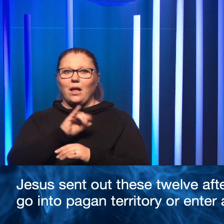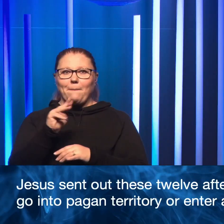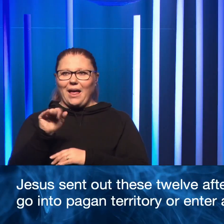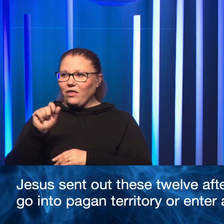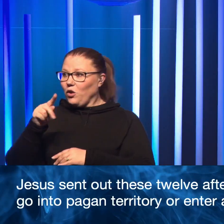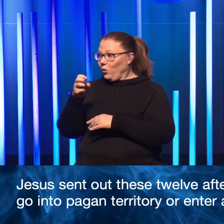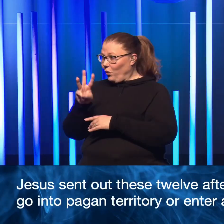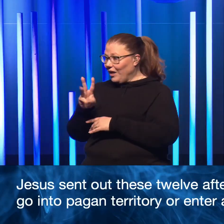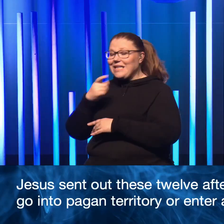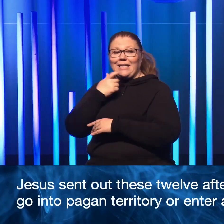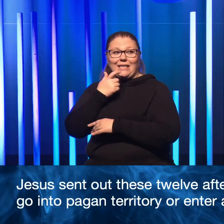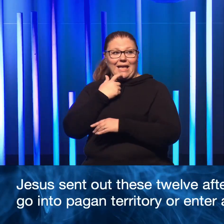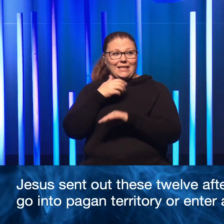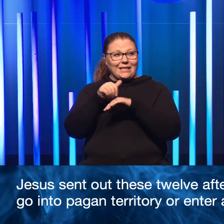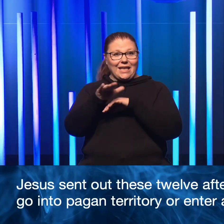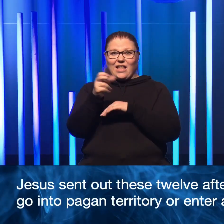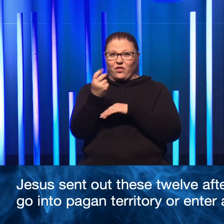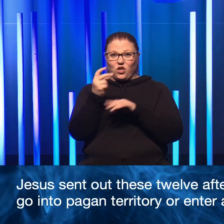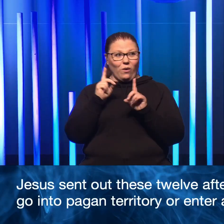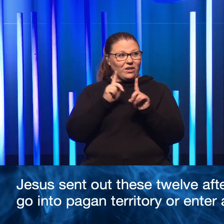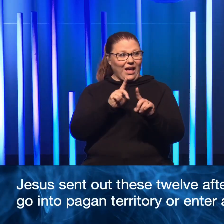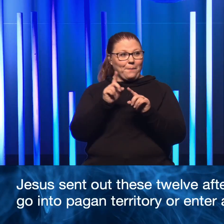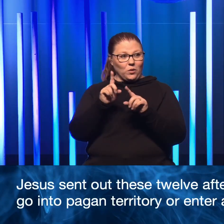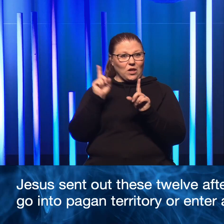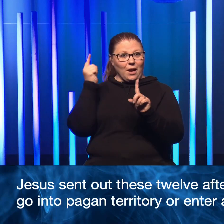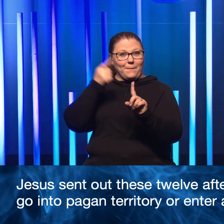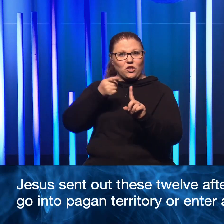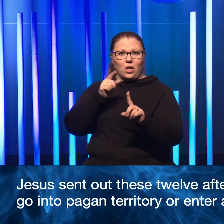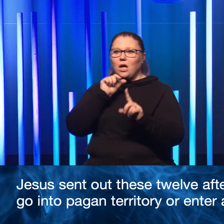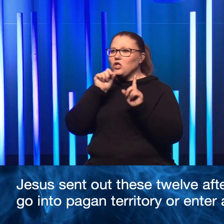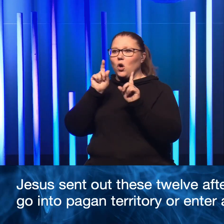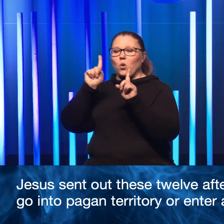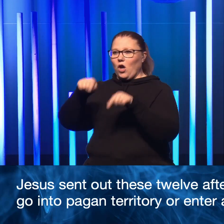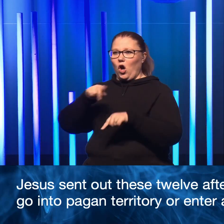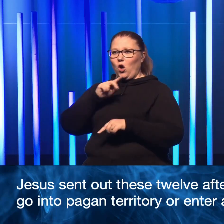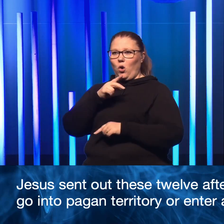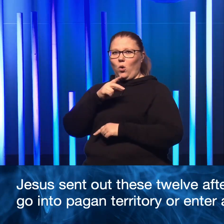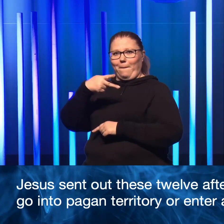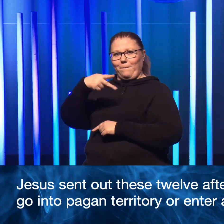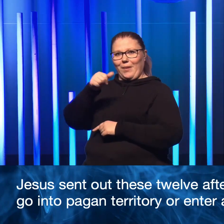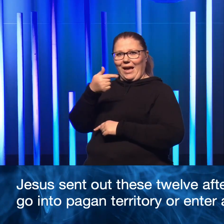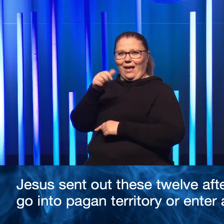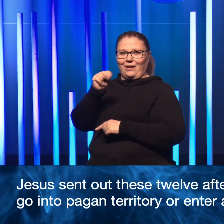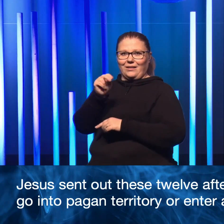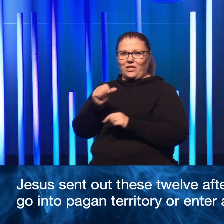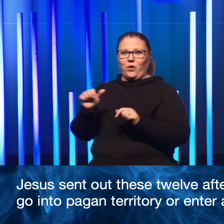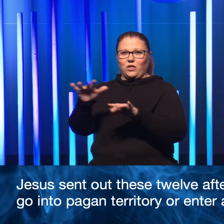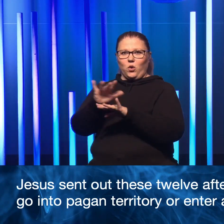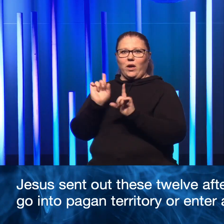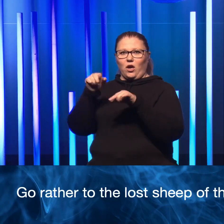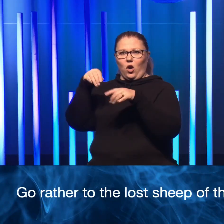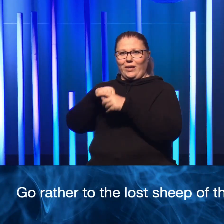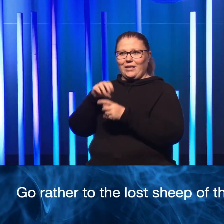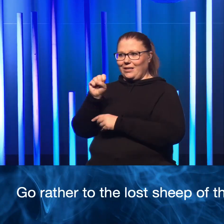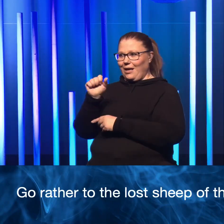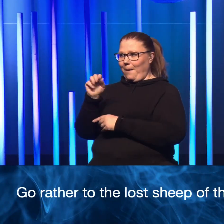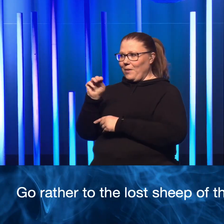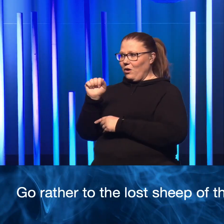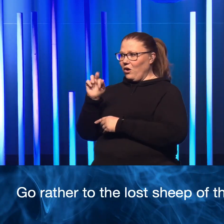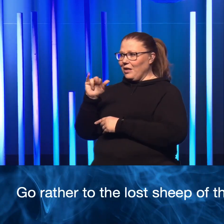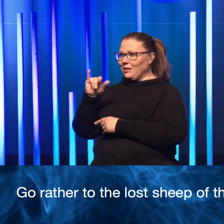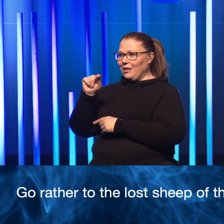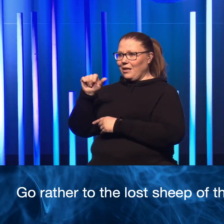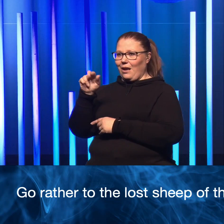the 12 on a mission. And he instructs them, don't go into pagan territory or enter a Samaritan town. Go rather to the